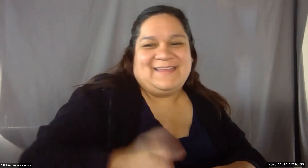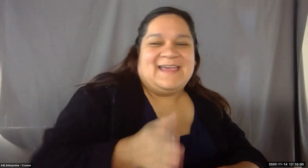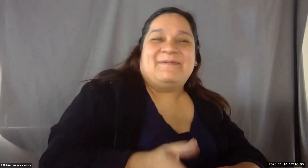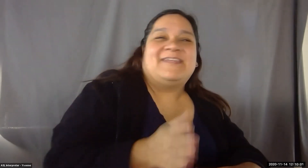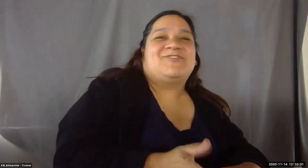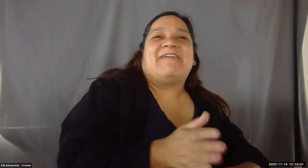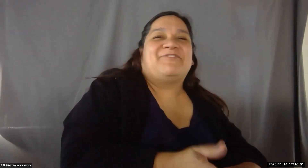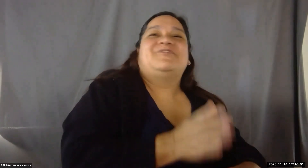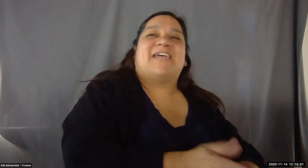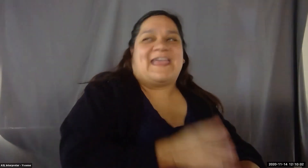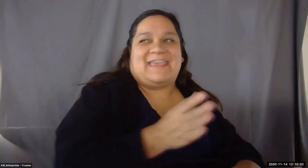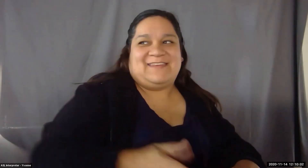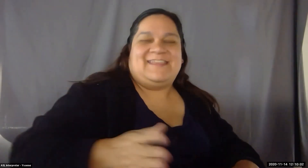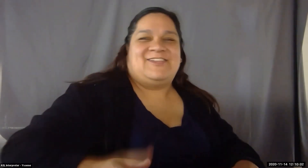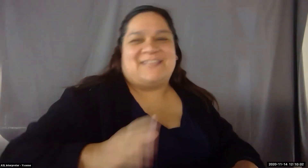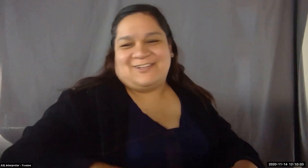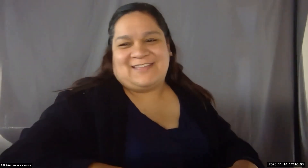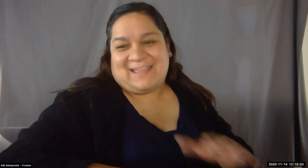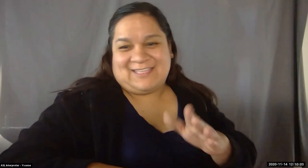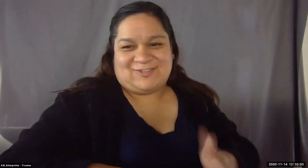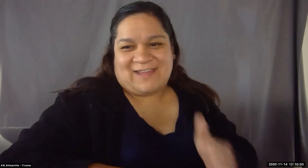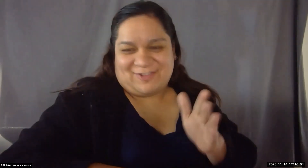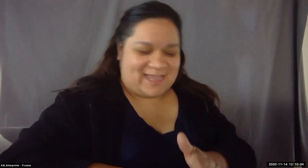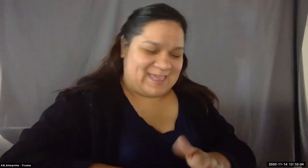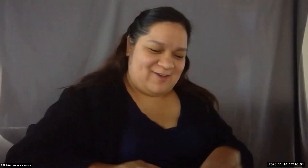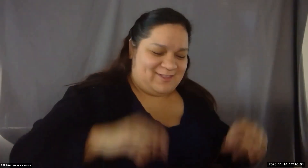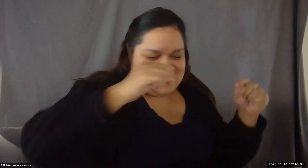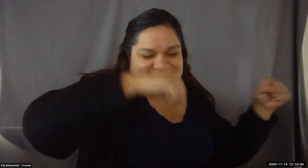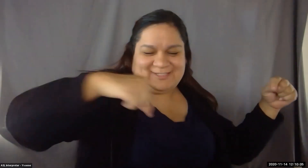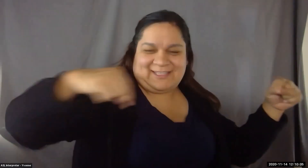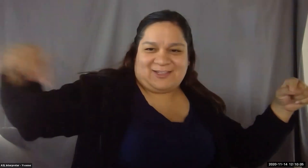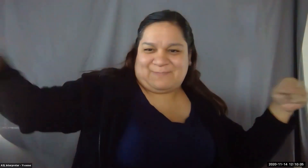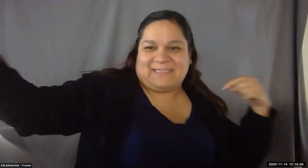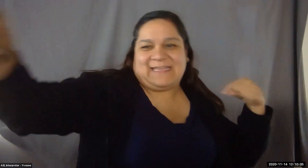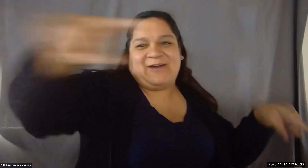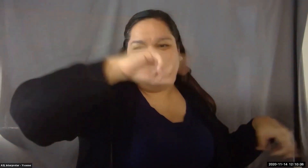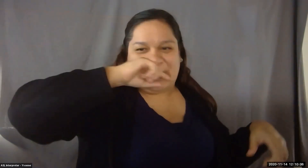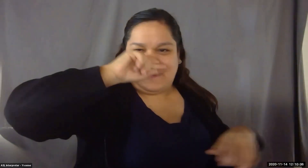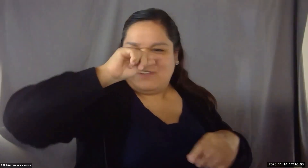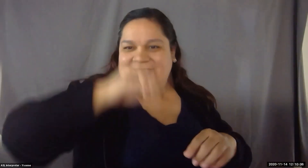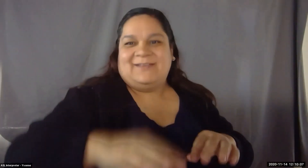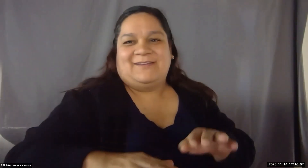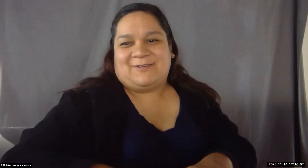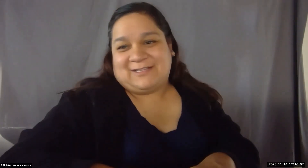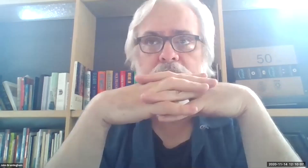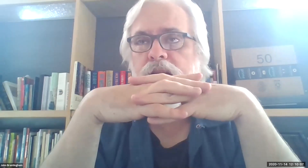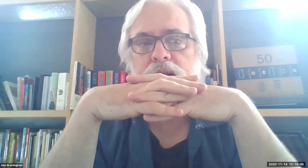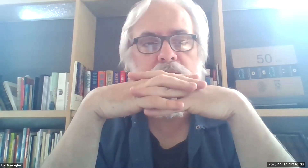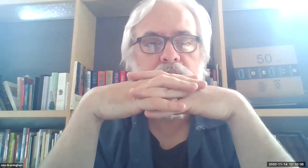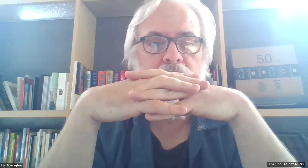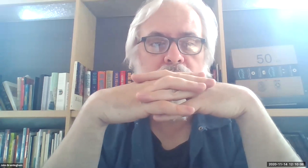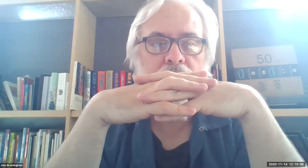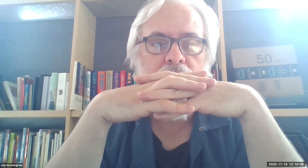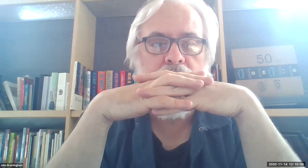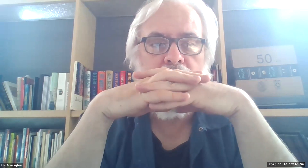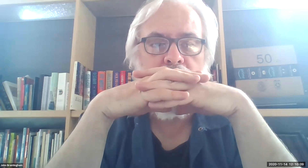Why? How about a drive-through check-in? Each teacher gets a drive-through check-in. All the teachers there spaced out, you know. Yeah. Quick little drive-through